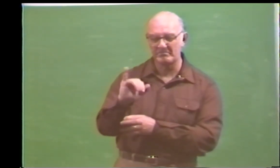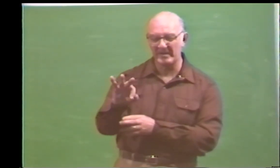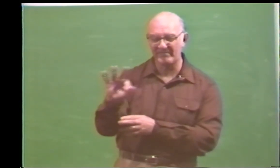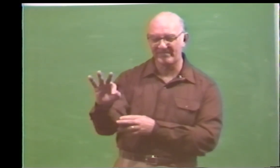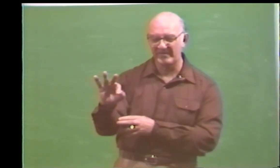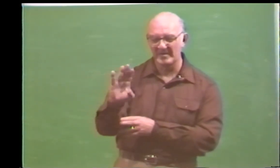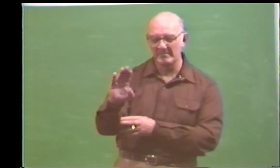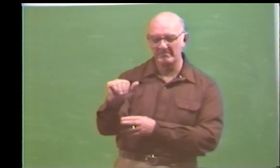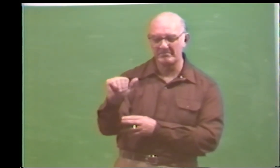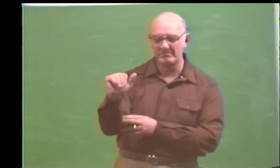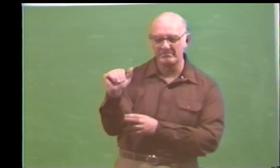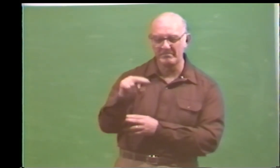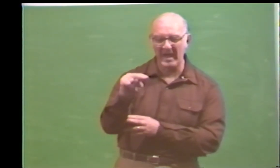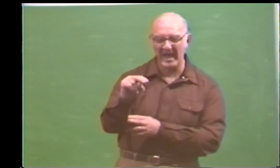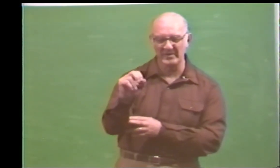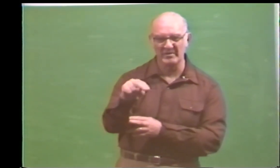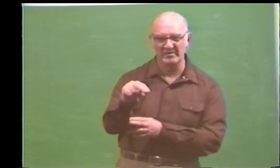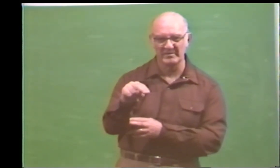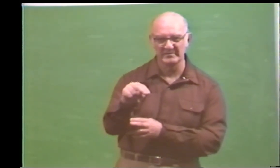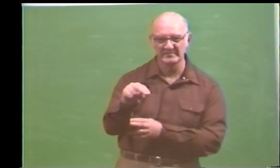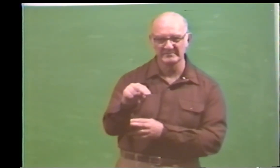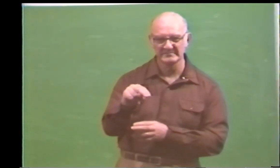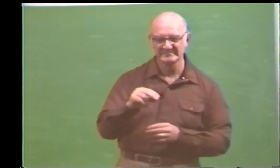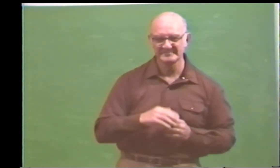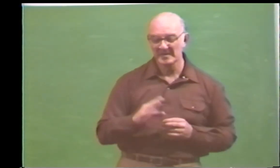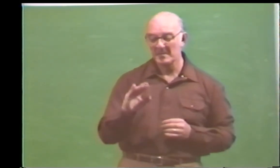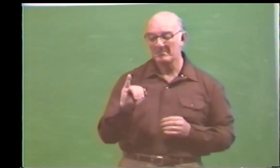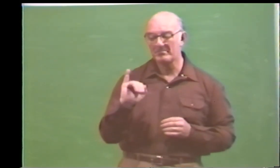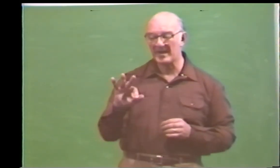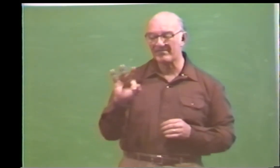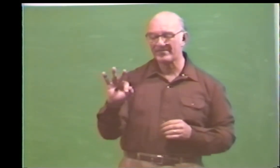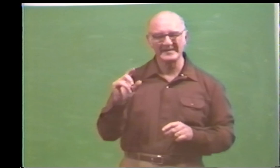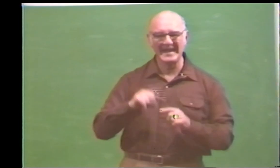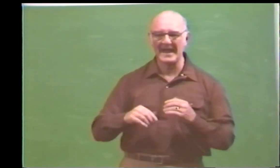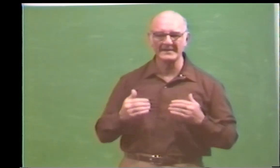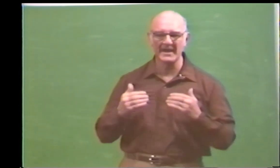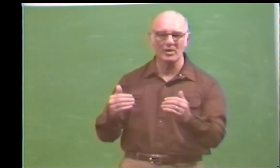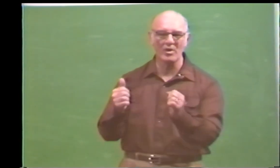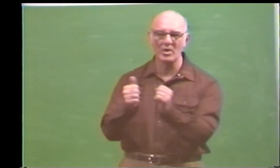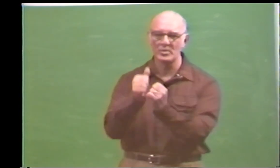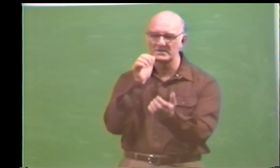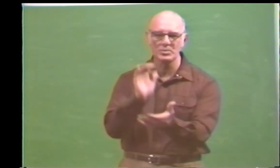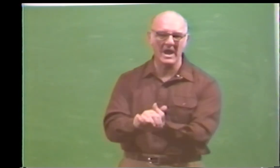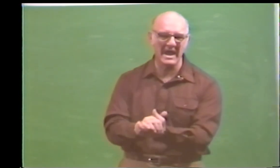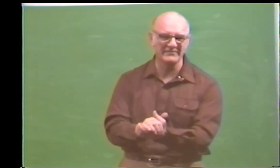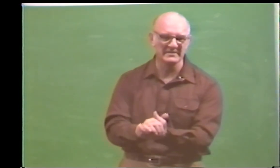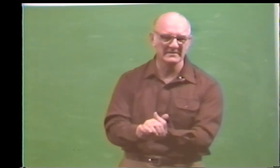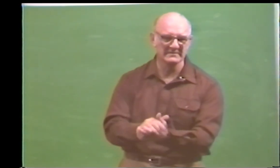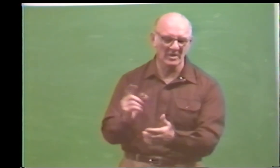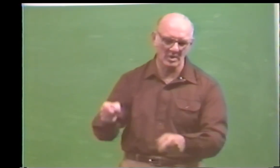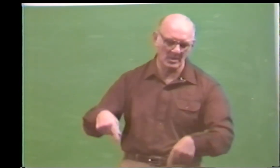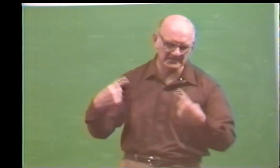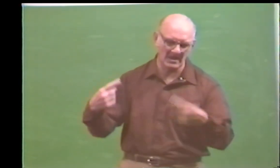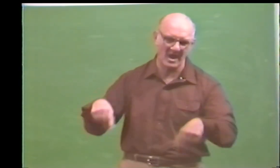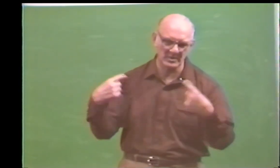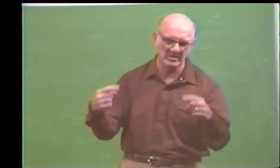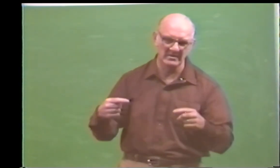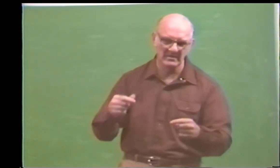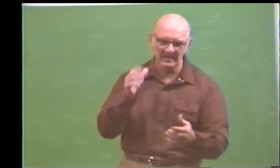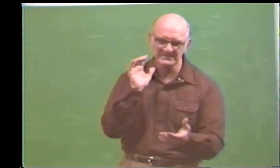Biff Bannon. Biff can't get along with his wife. They're always arguing, and his